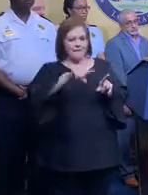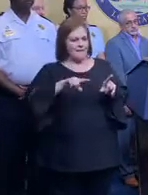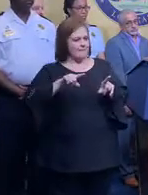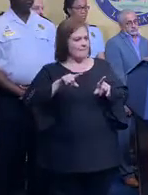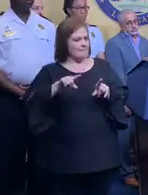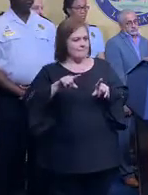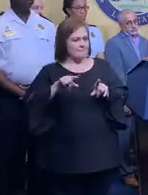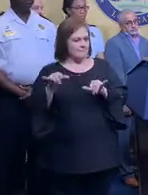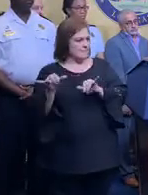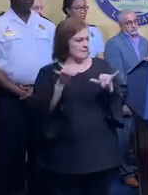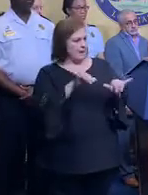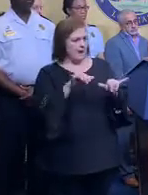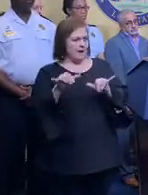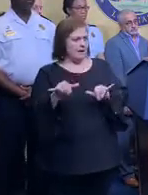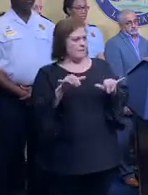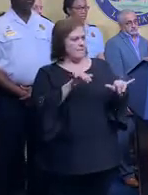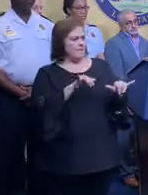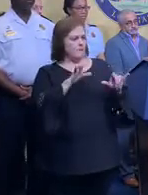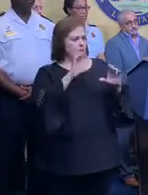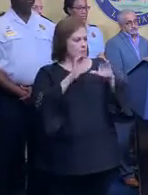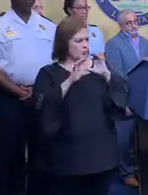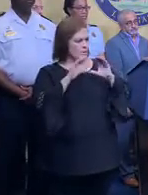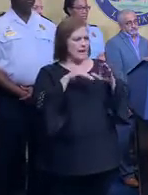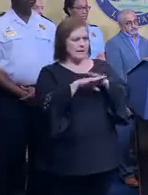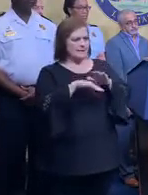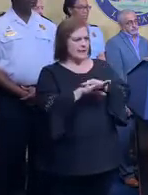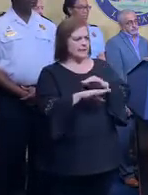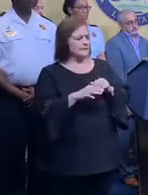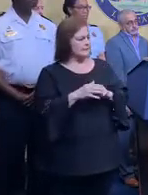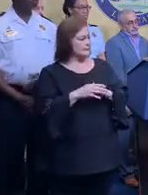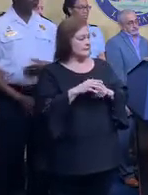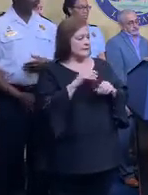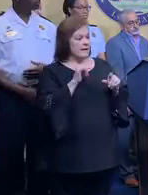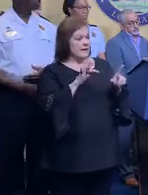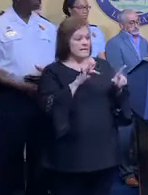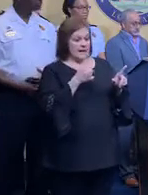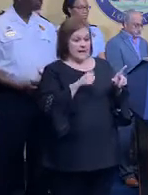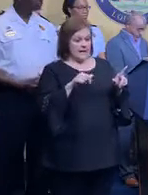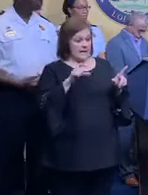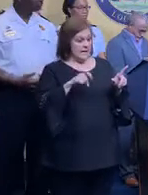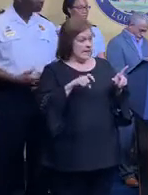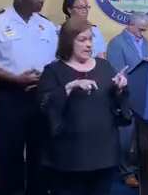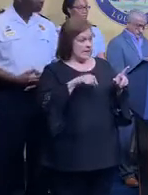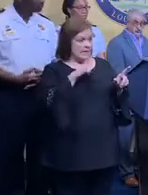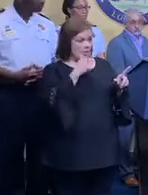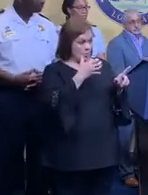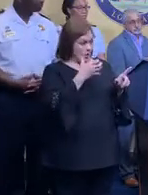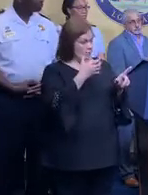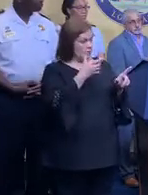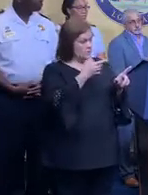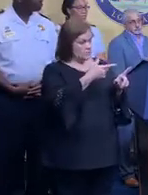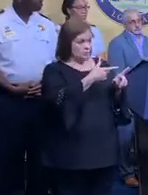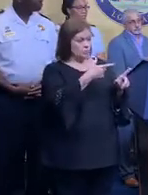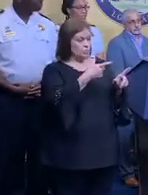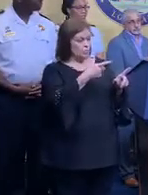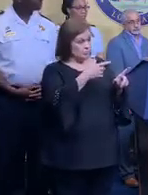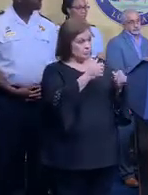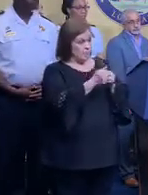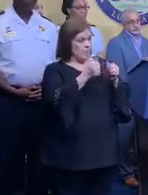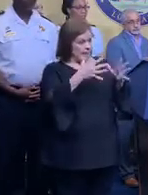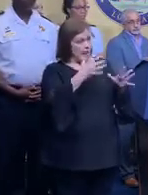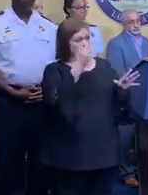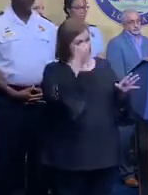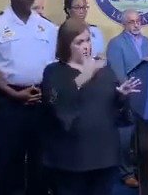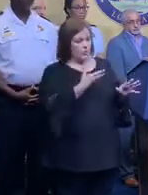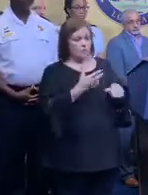same, level of communication. No intent, and if there's any need, I don't want you to hesitate, okay?